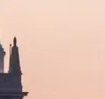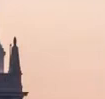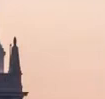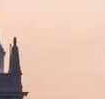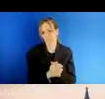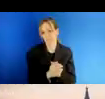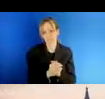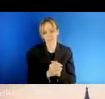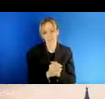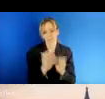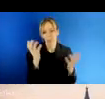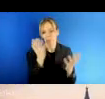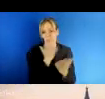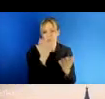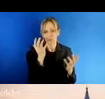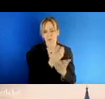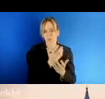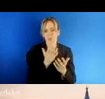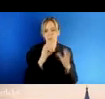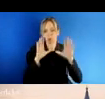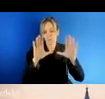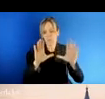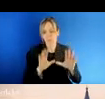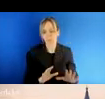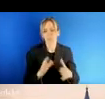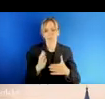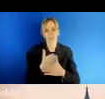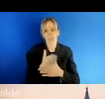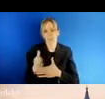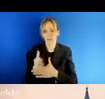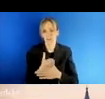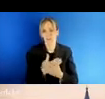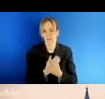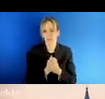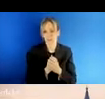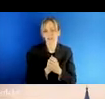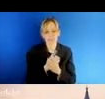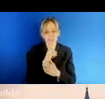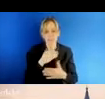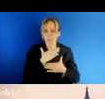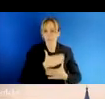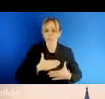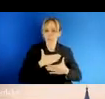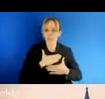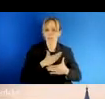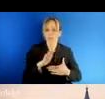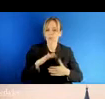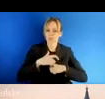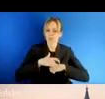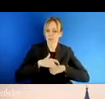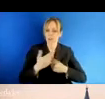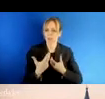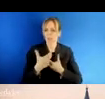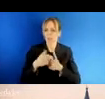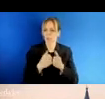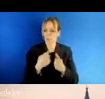just an amazingly rich sharing. And I so appreciate the time that you've taken to be here with us